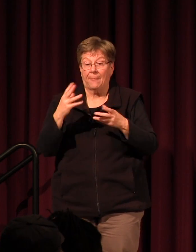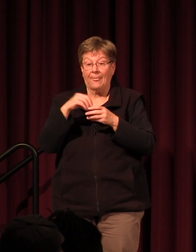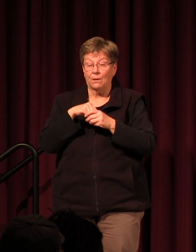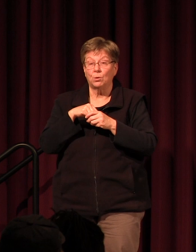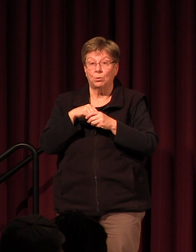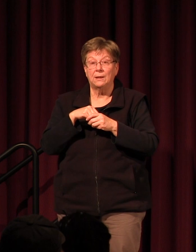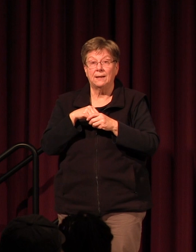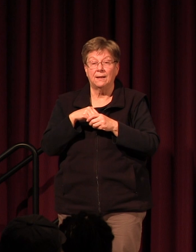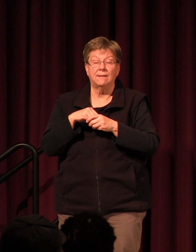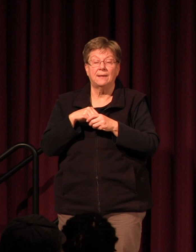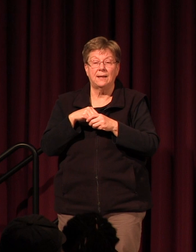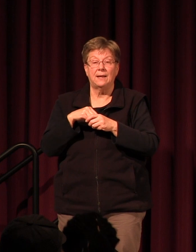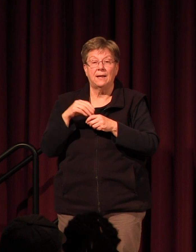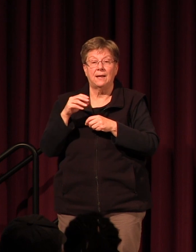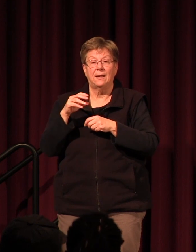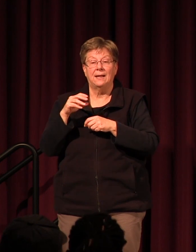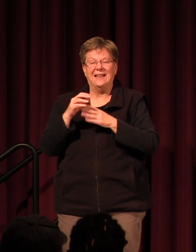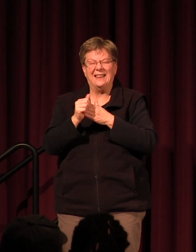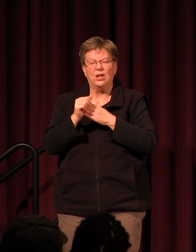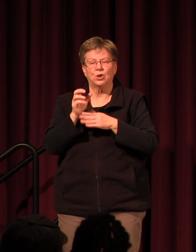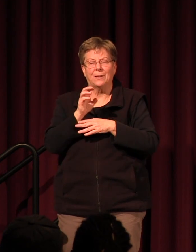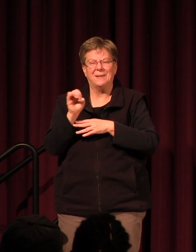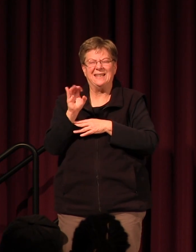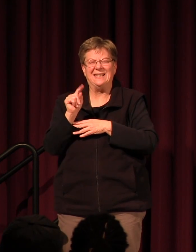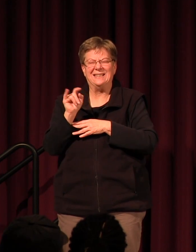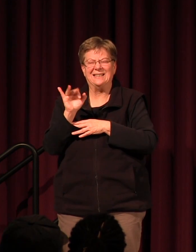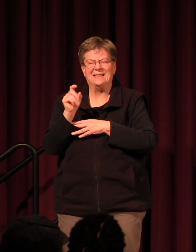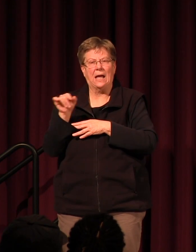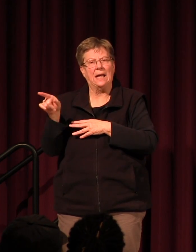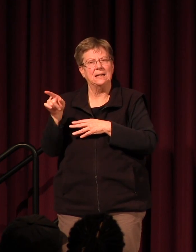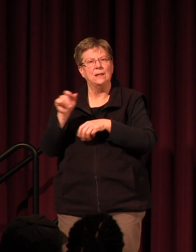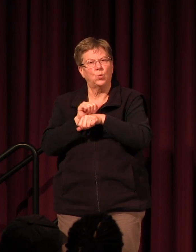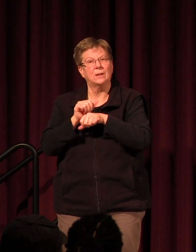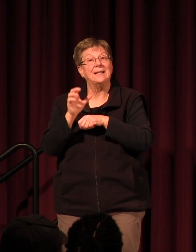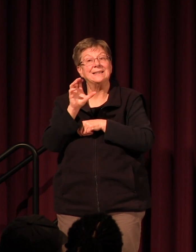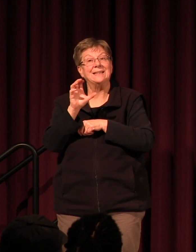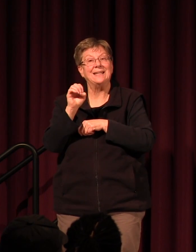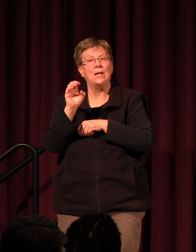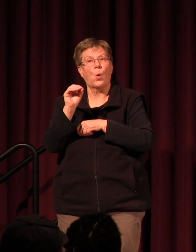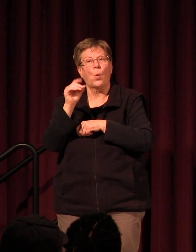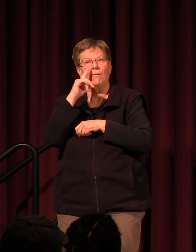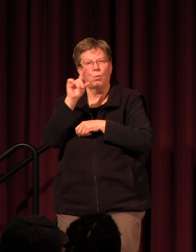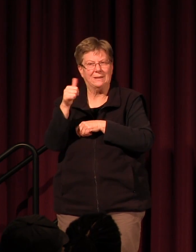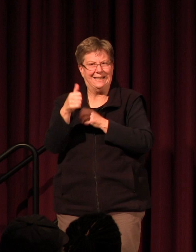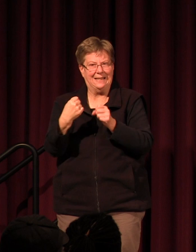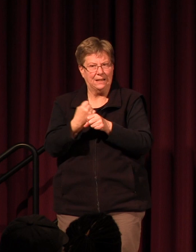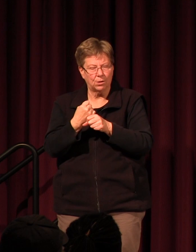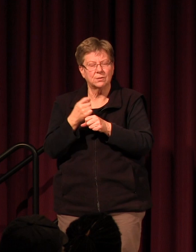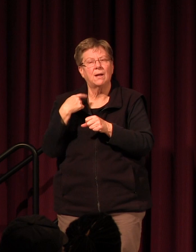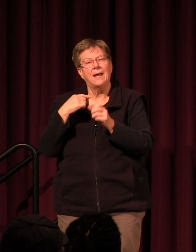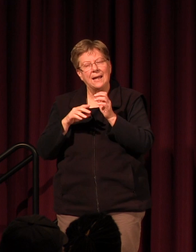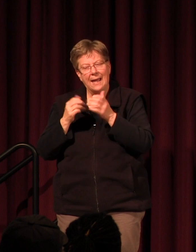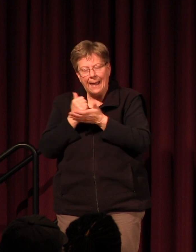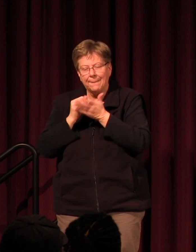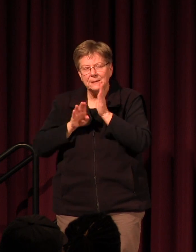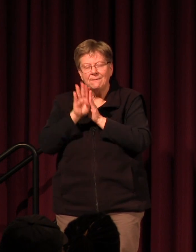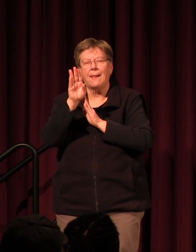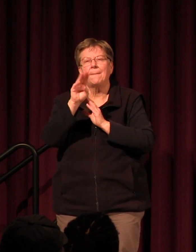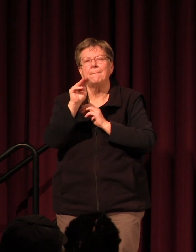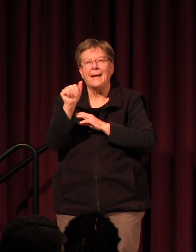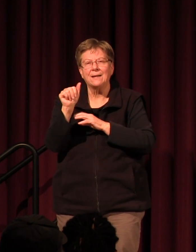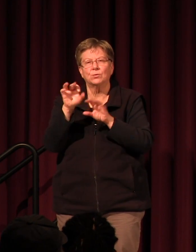the founding board for Leadership Eastside, where he subsequently served as CEO for approximately 10 years and helped develop a master's